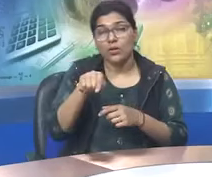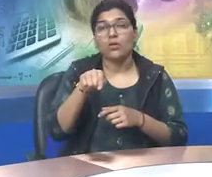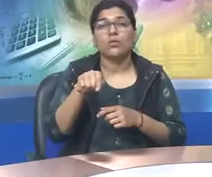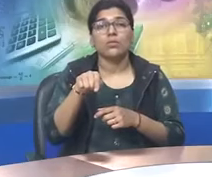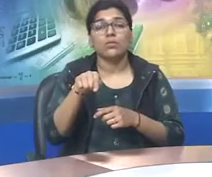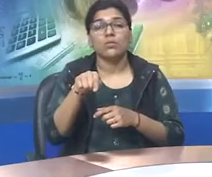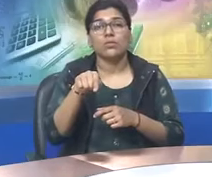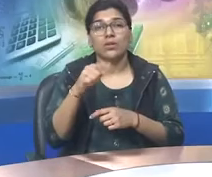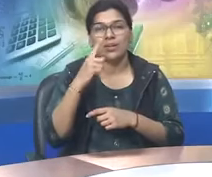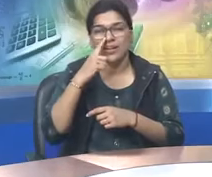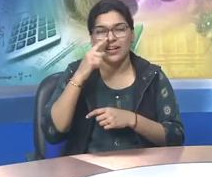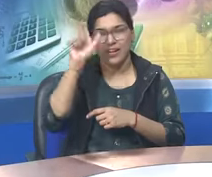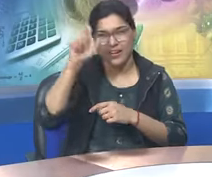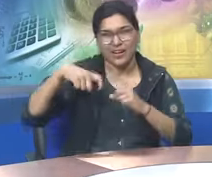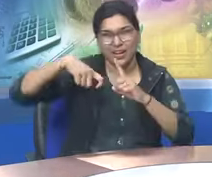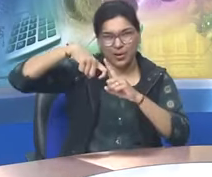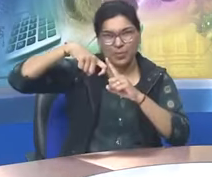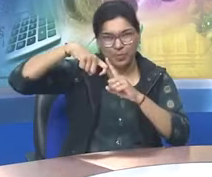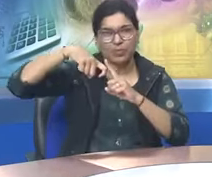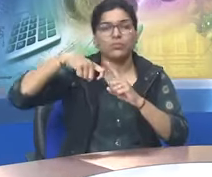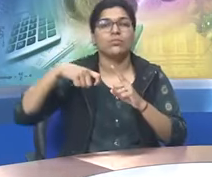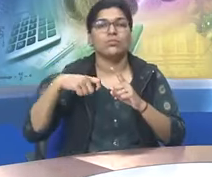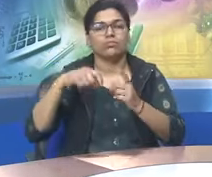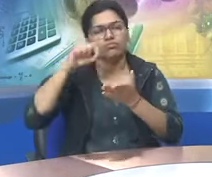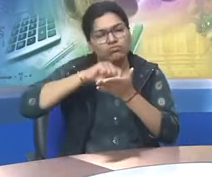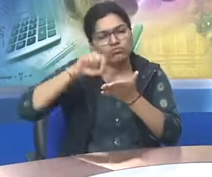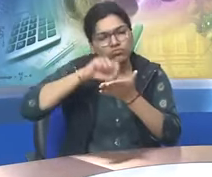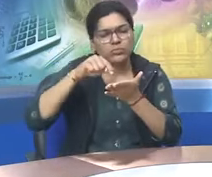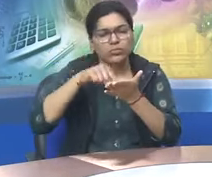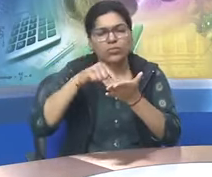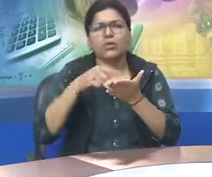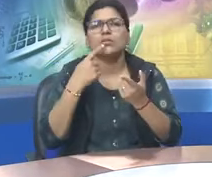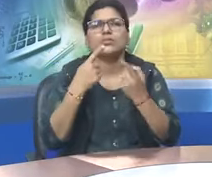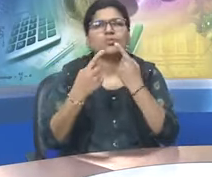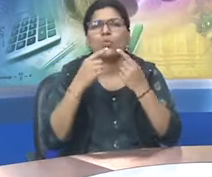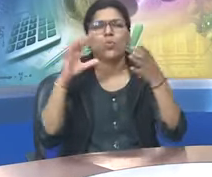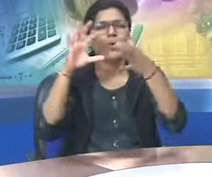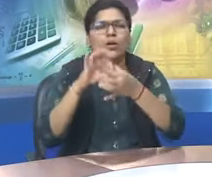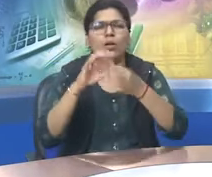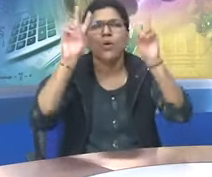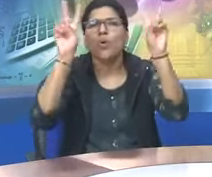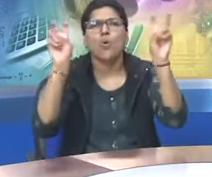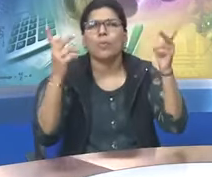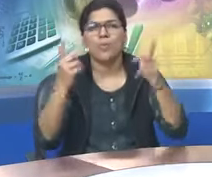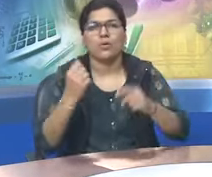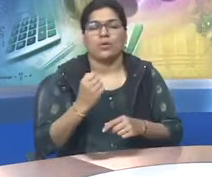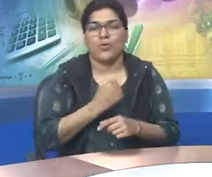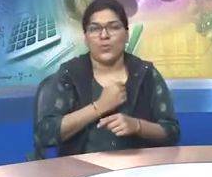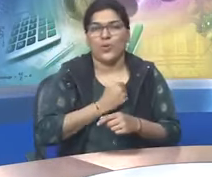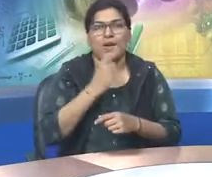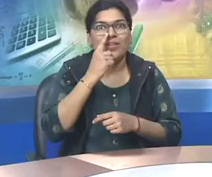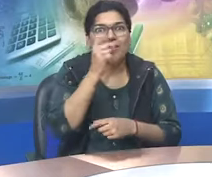Now let us begin the story. Kamala Das, she has written a